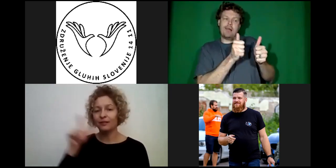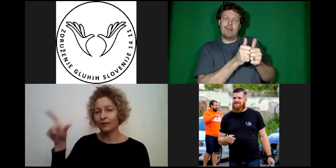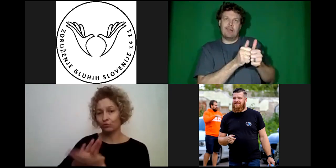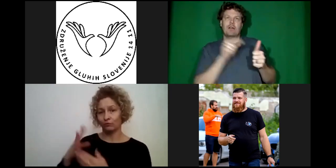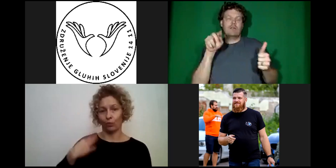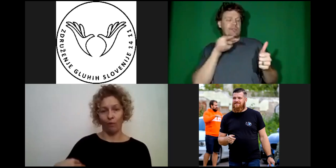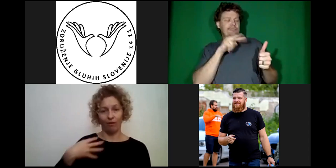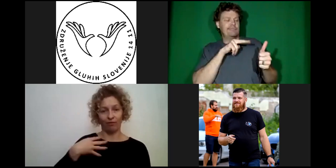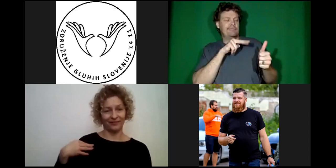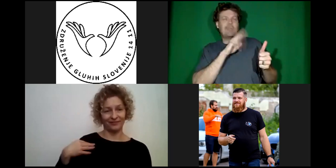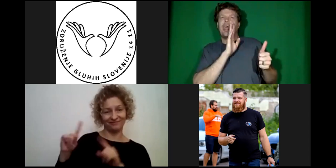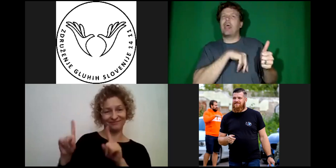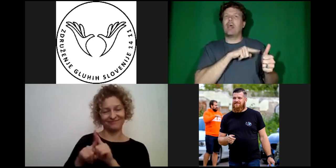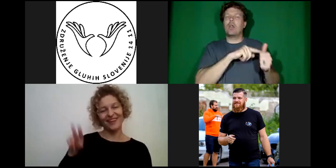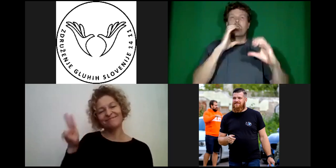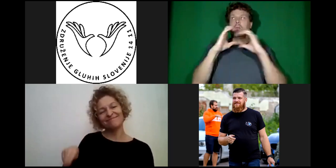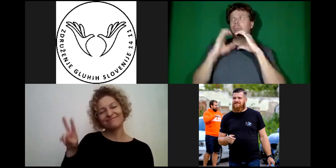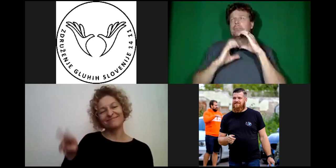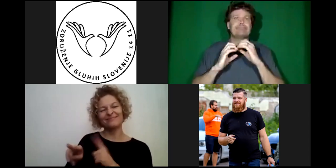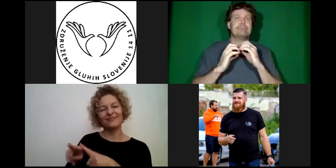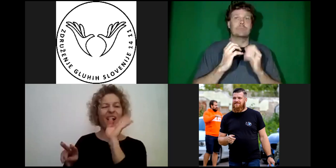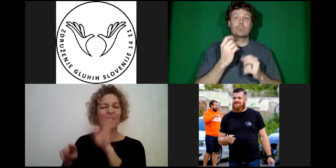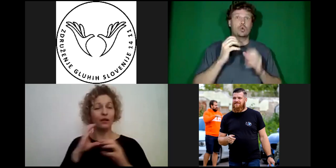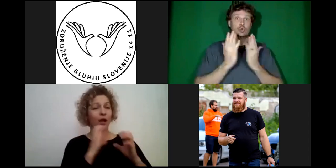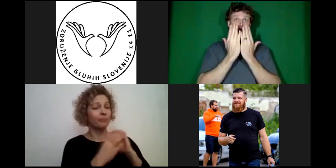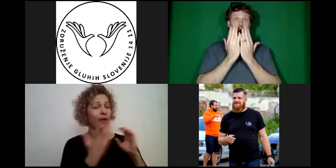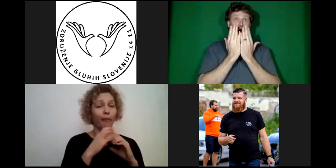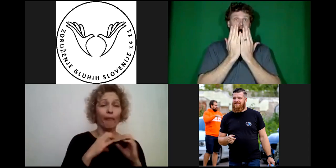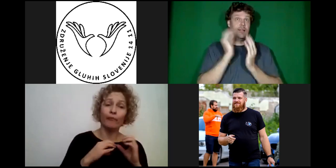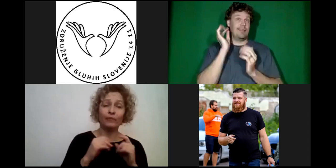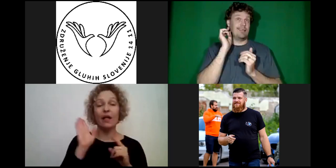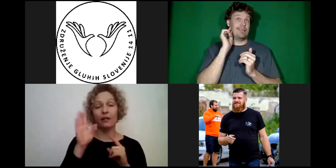He had a deaf schoolmate from Croatia.